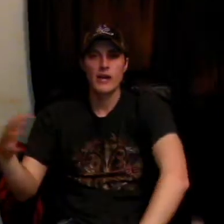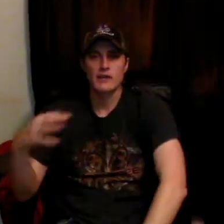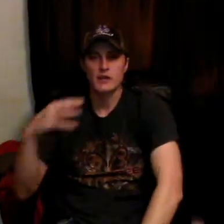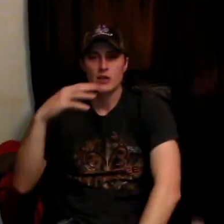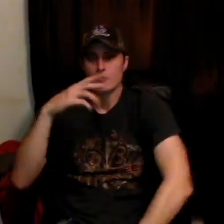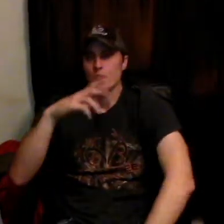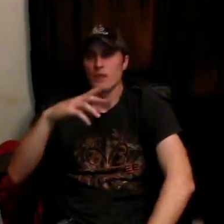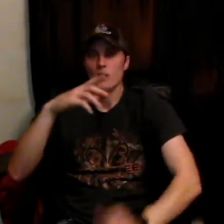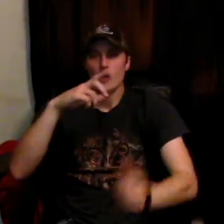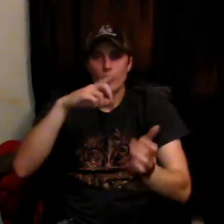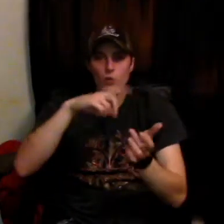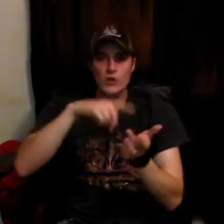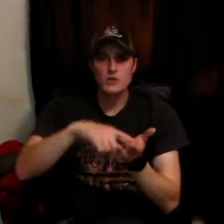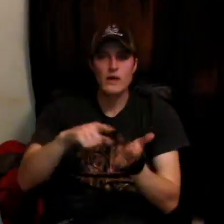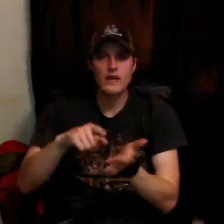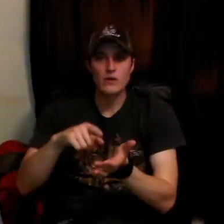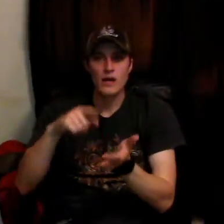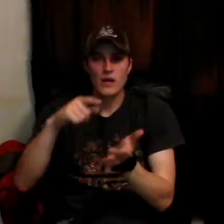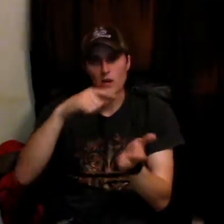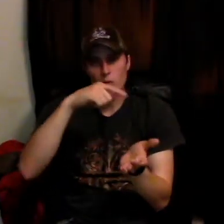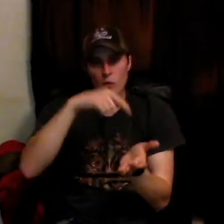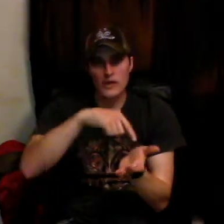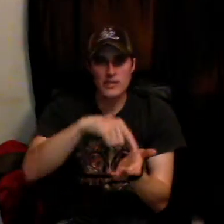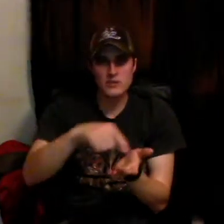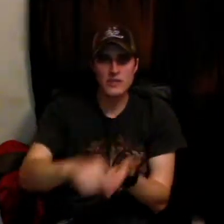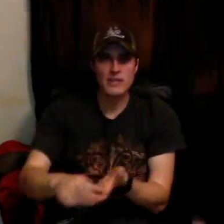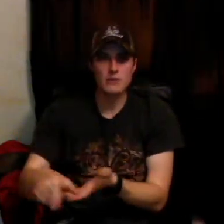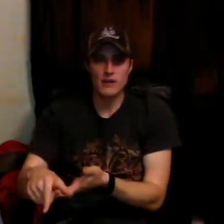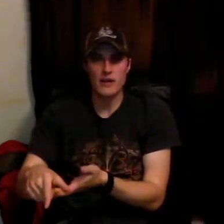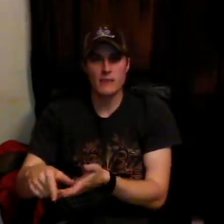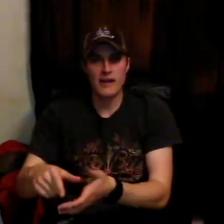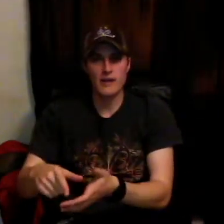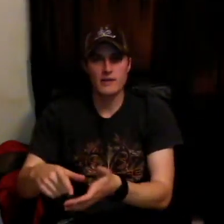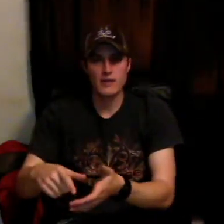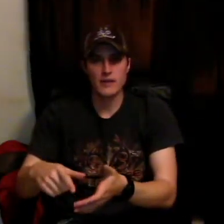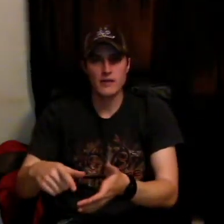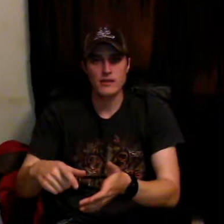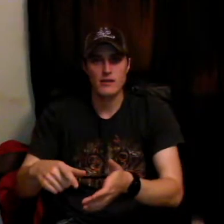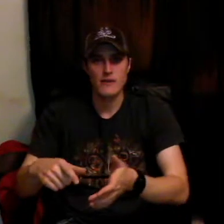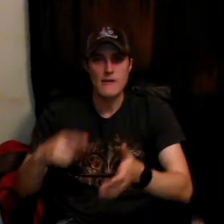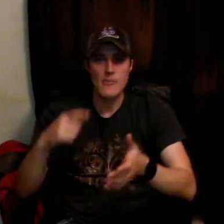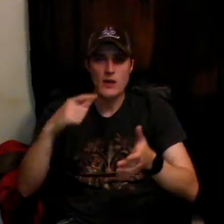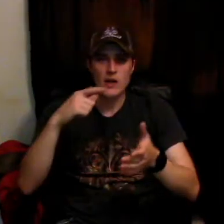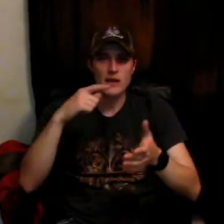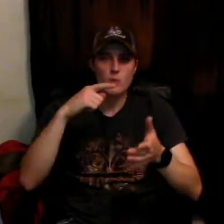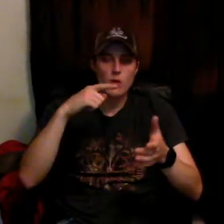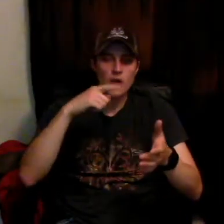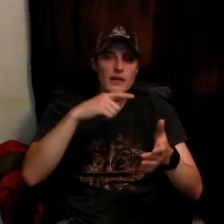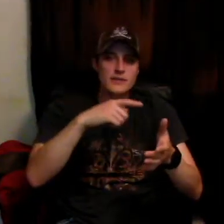Okay? Which way, what entry and exit route am I going to take? Alright,